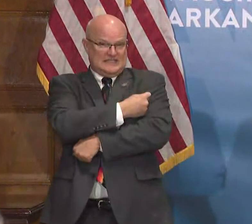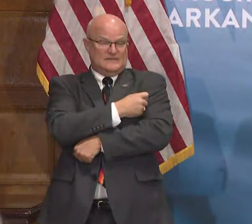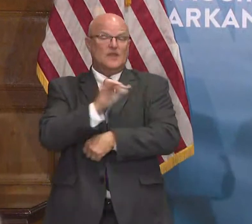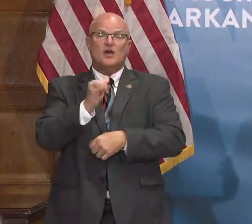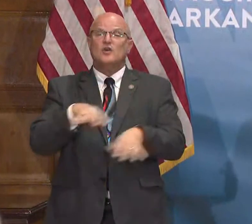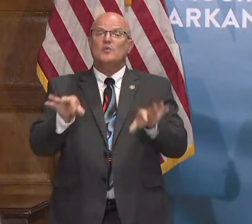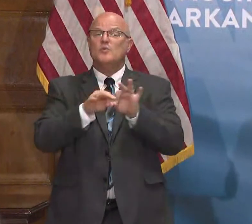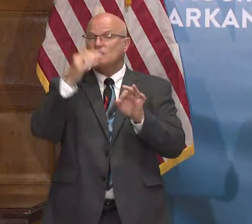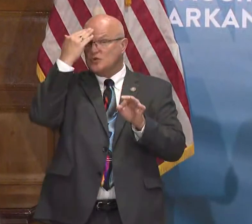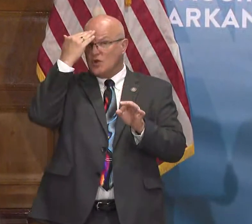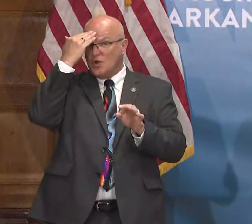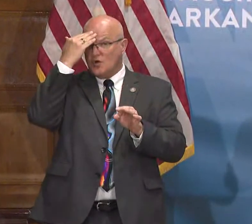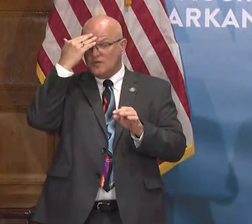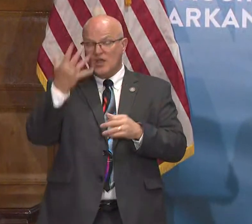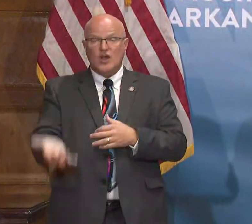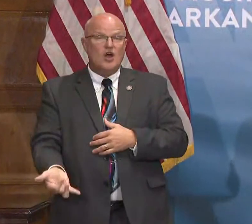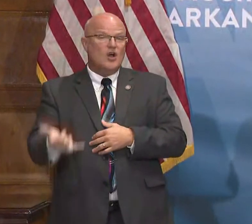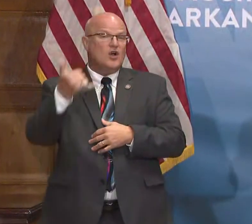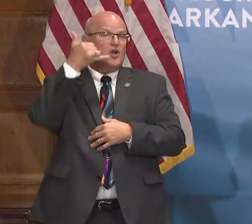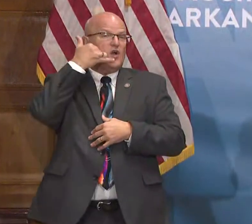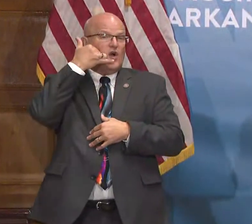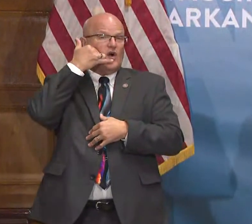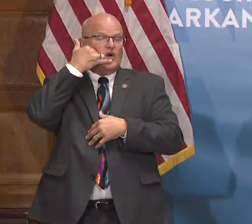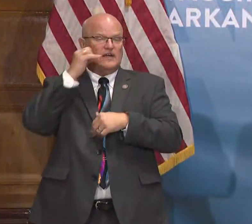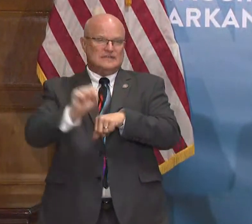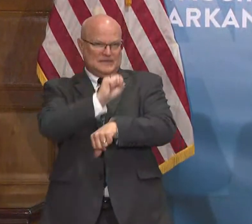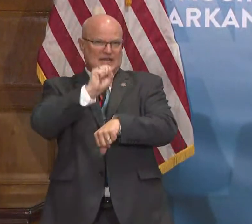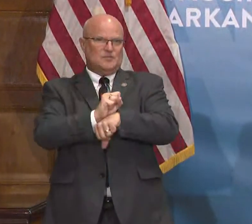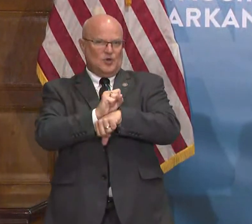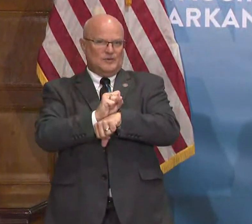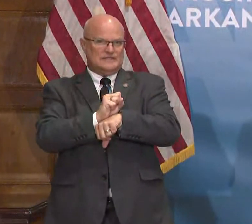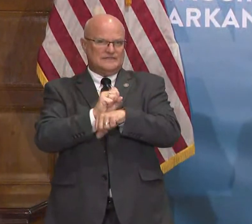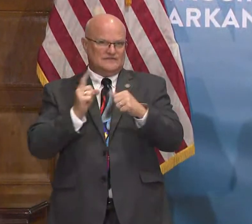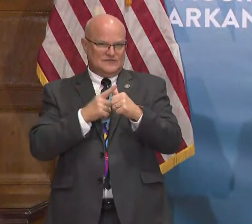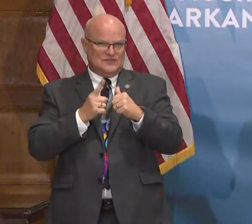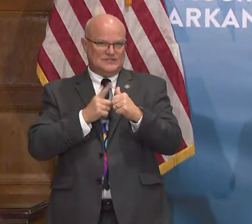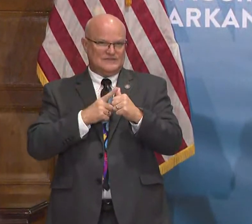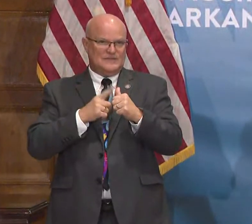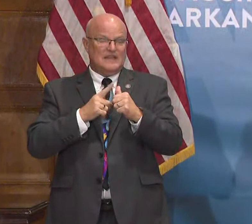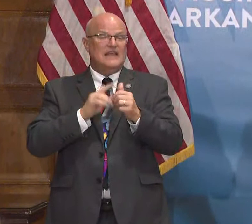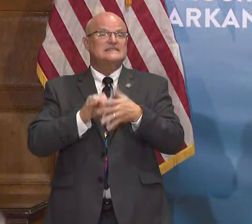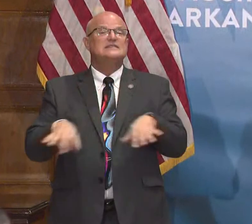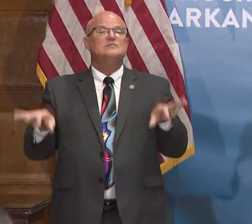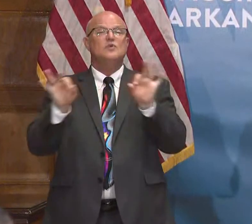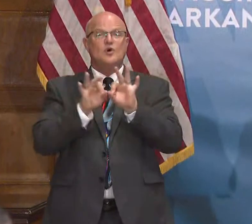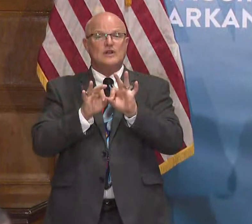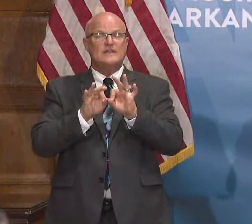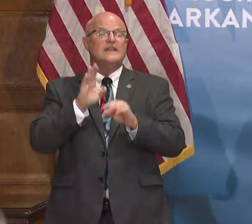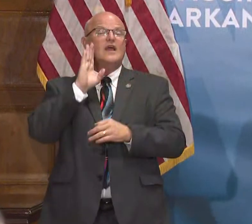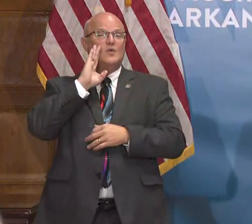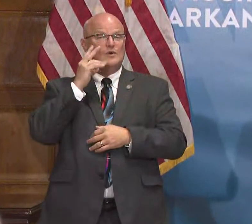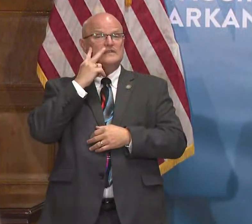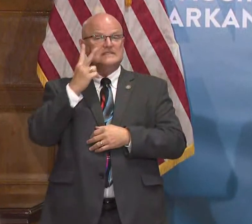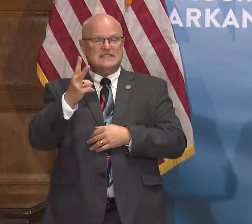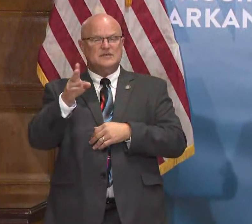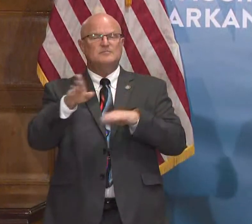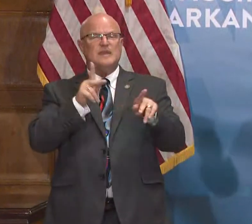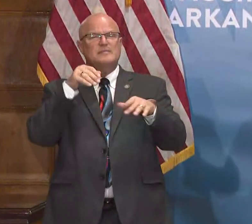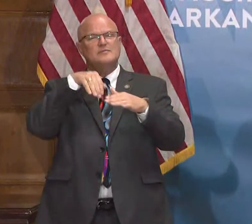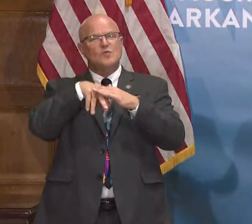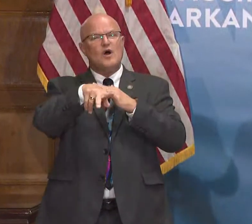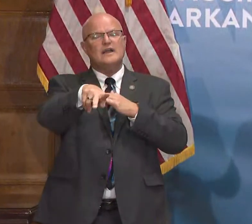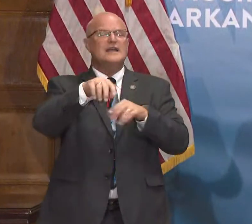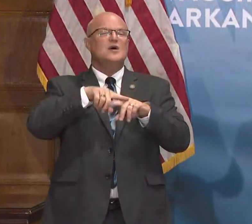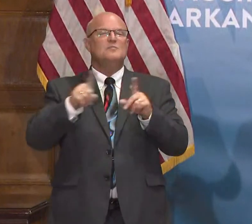to note that it's best if you call ahead to make an appointment. So they will see walk-ins, but they'll